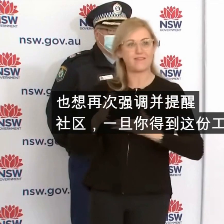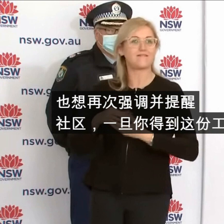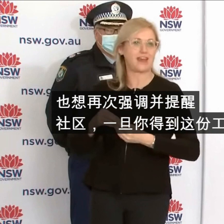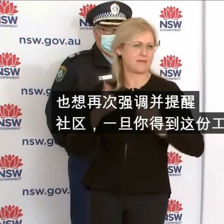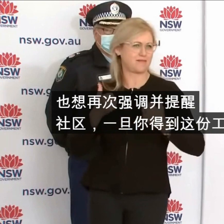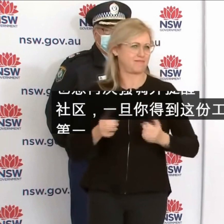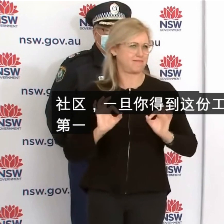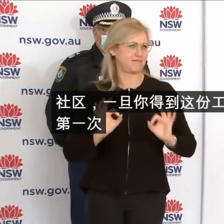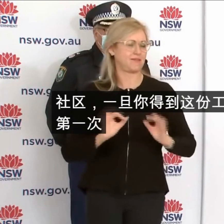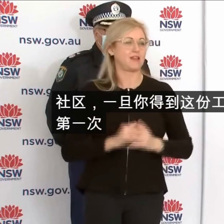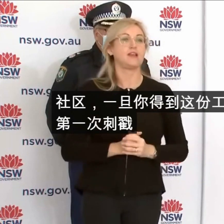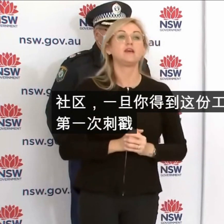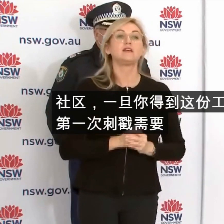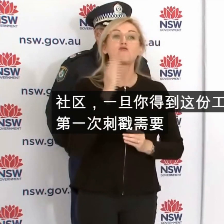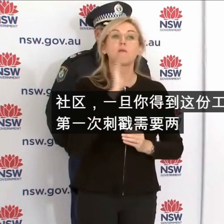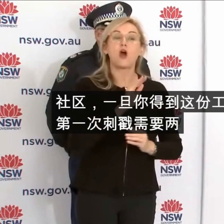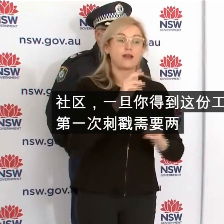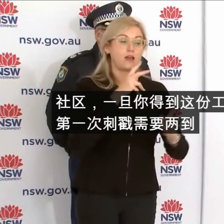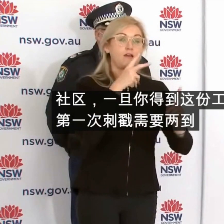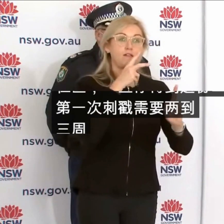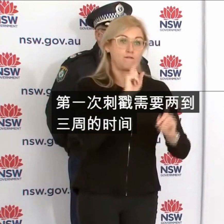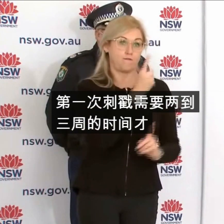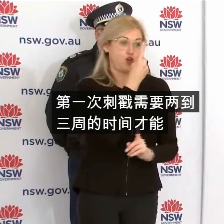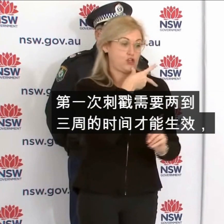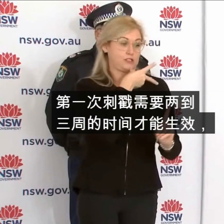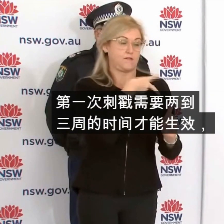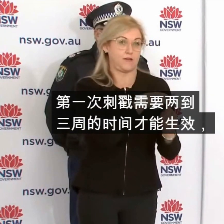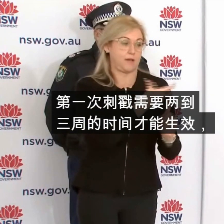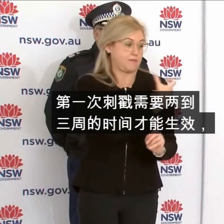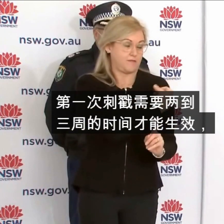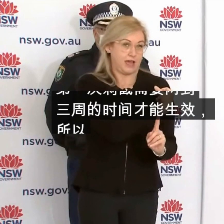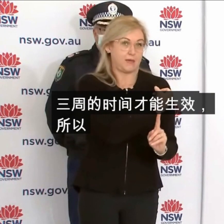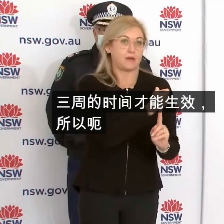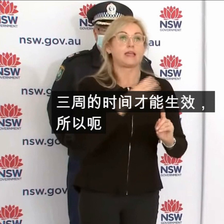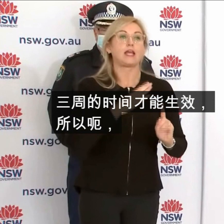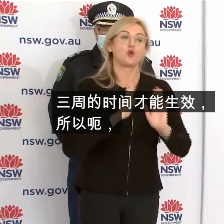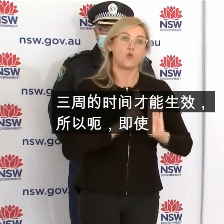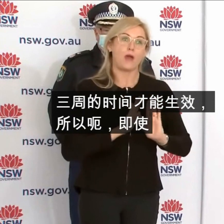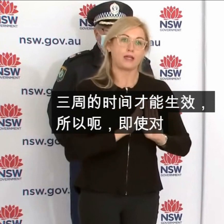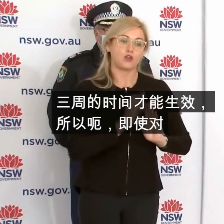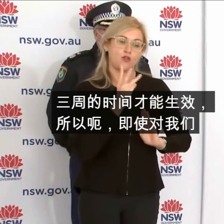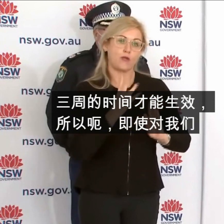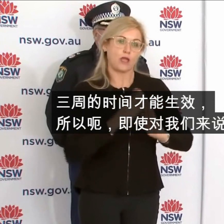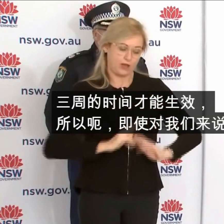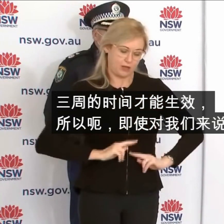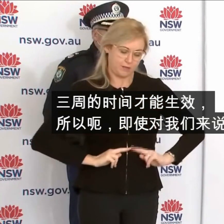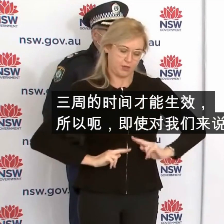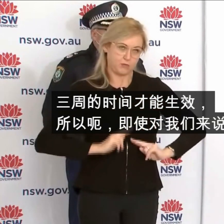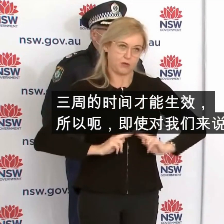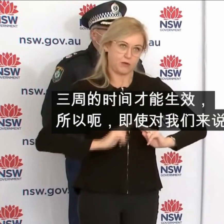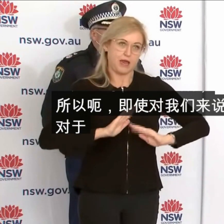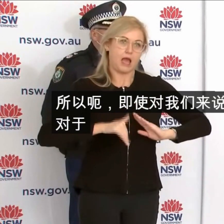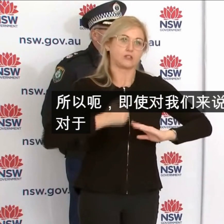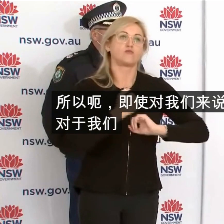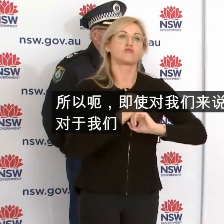that once you get the jab, your first jab, it takes between 2 and 3 weeks for it to have effect. So at all times, even for